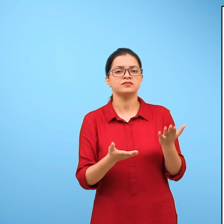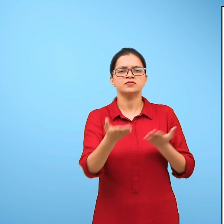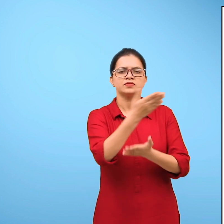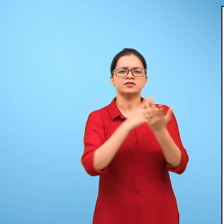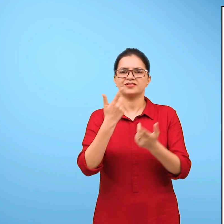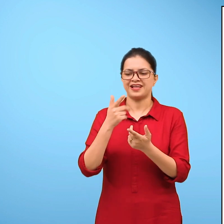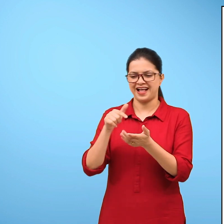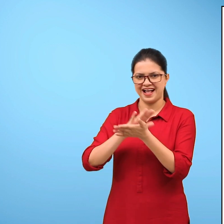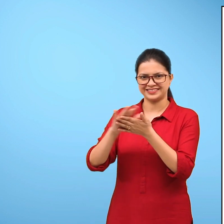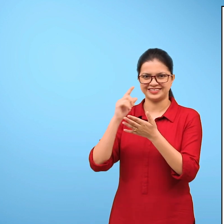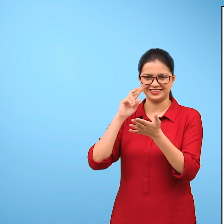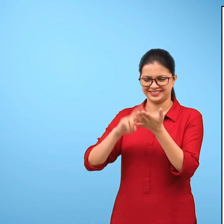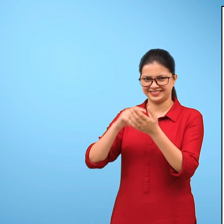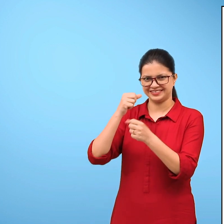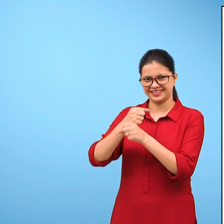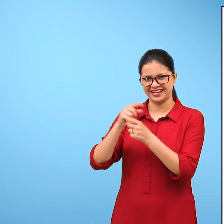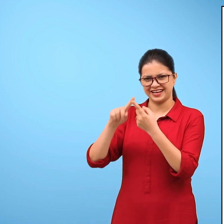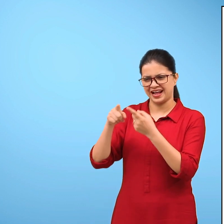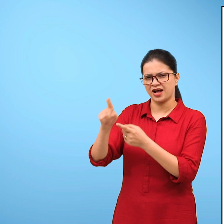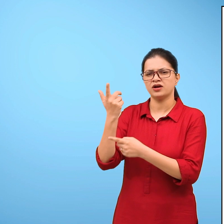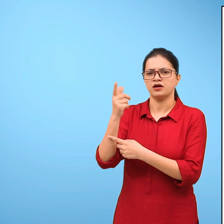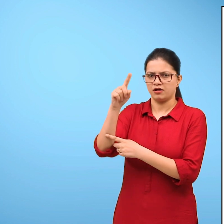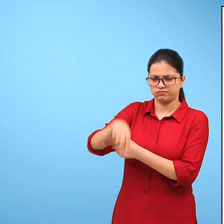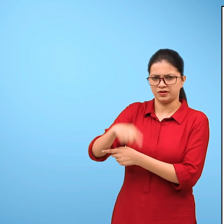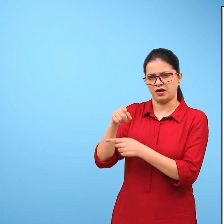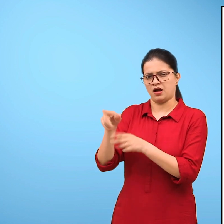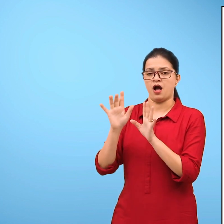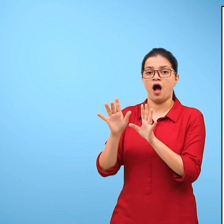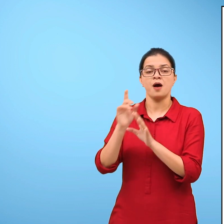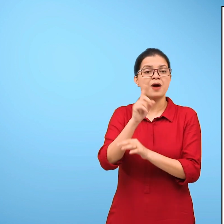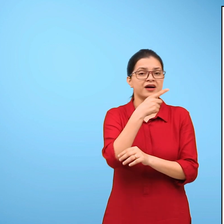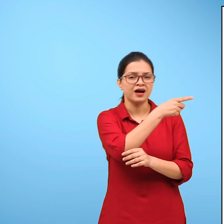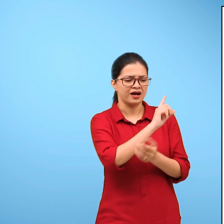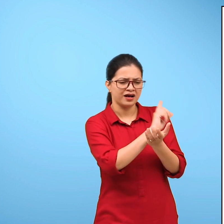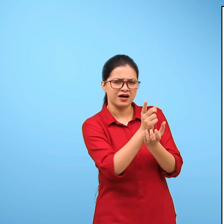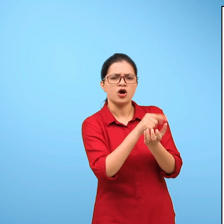But it illustrates the direction in which a hinge allows movement.